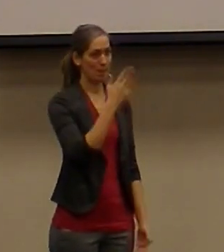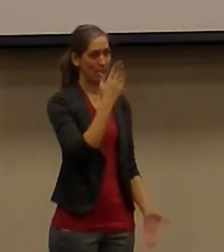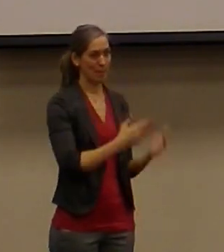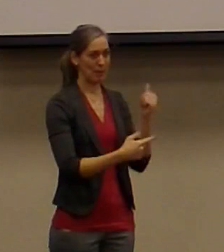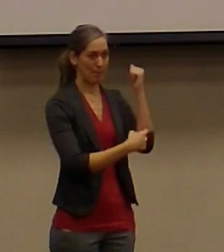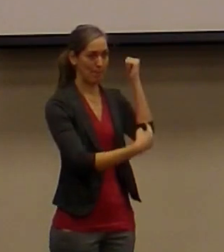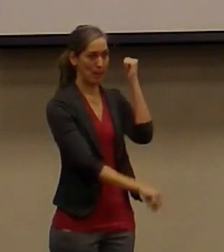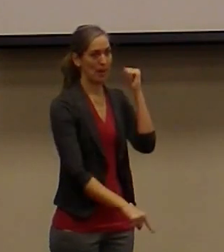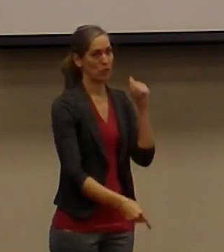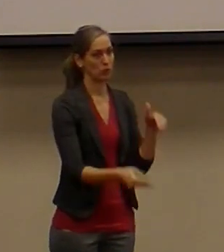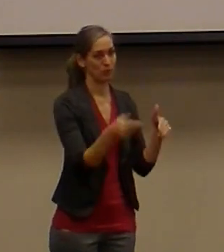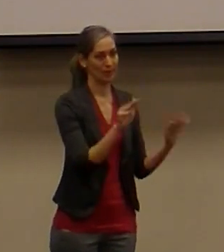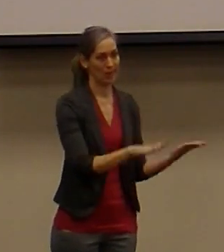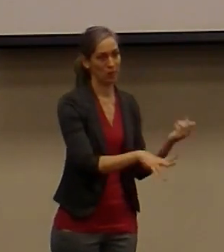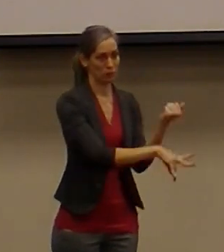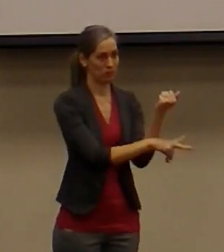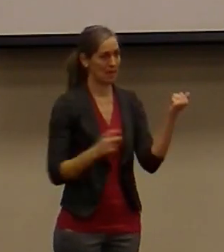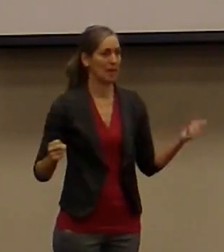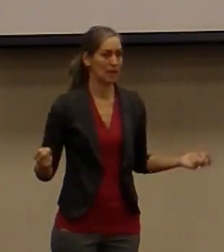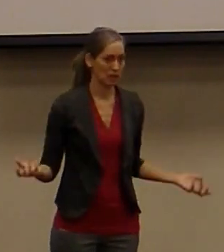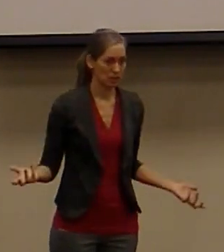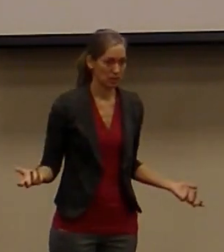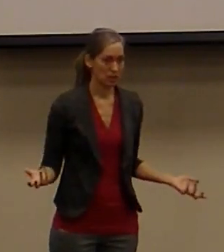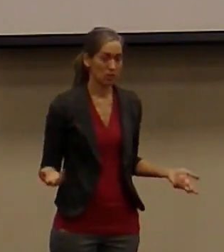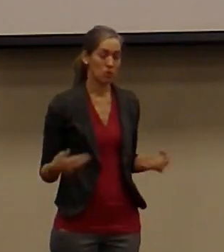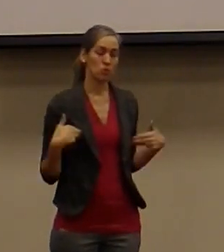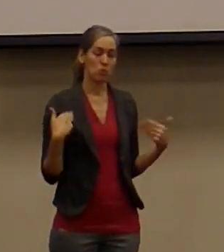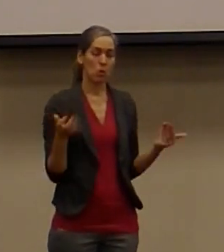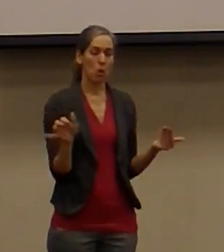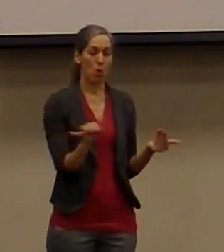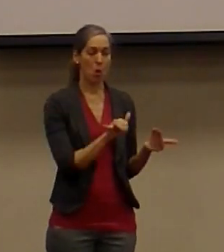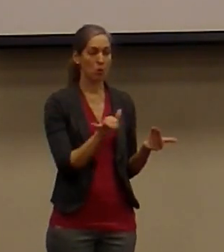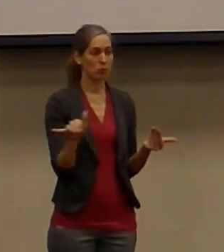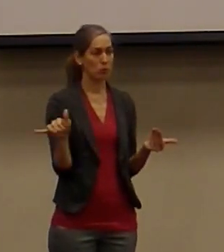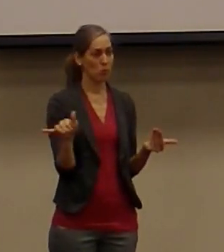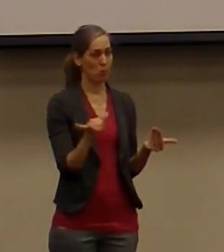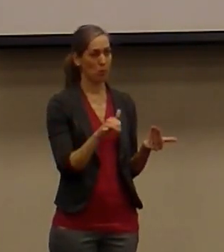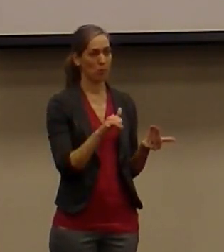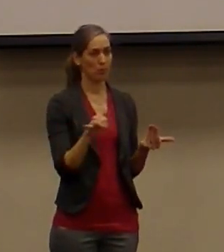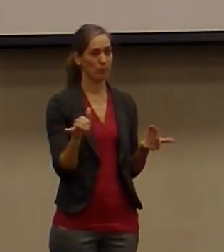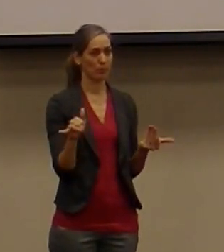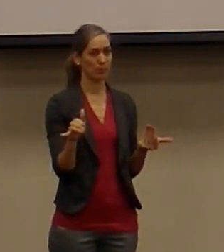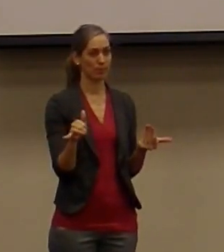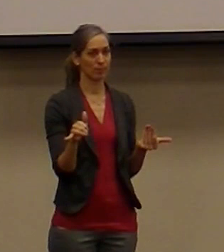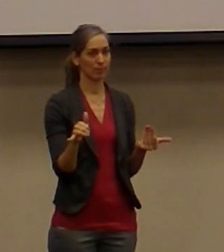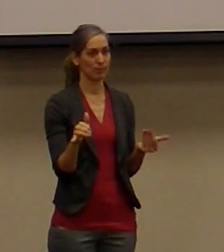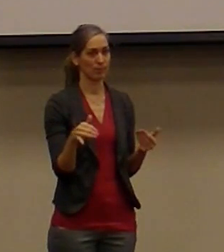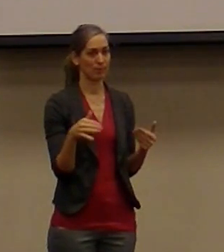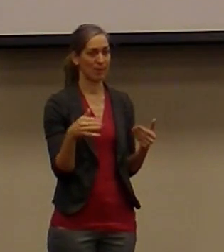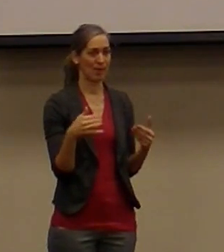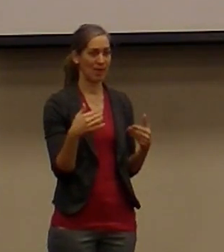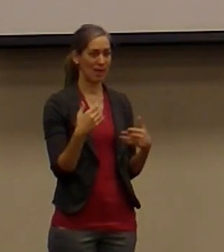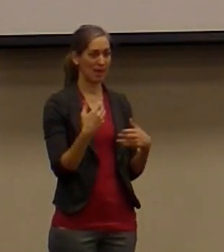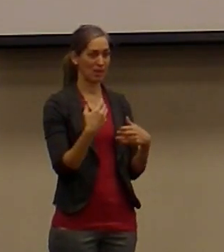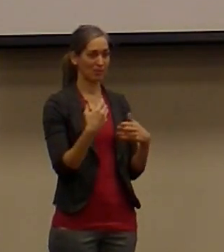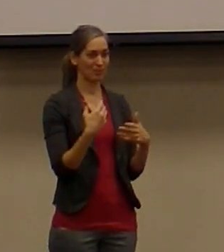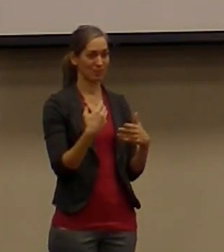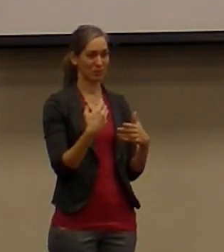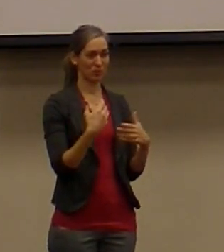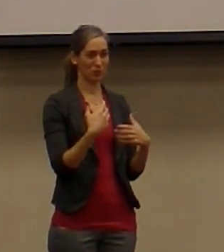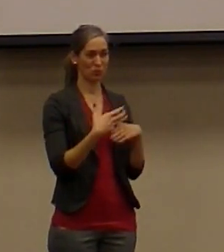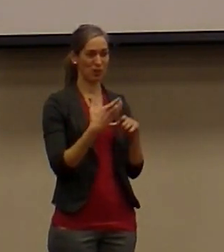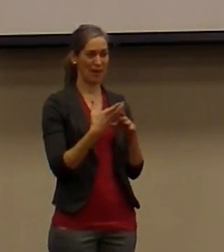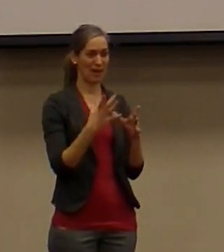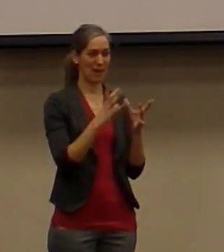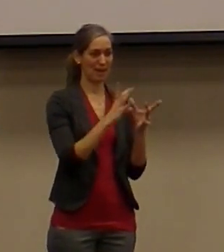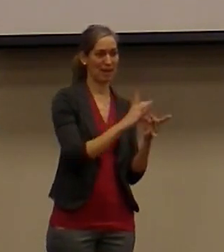or even death. But it also provided a connection between him and